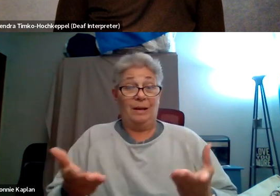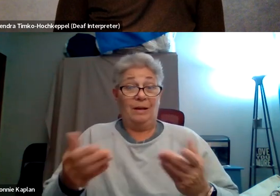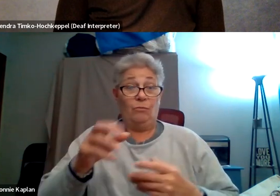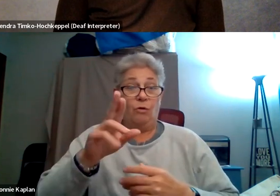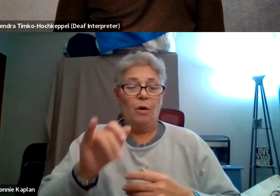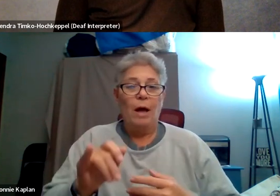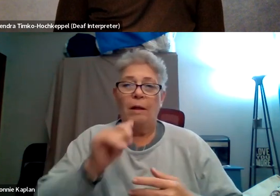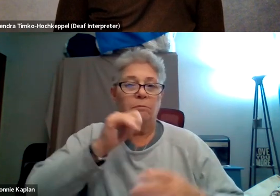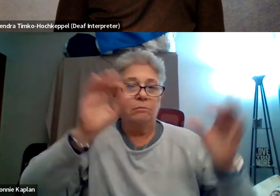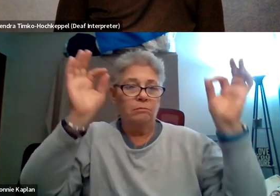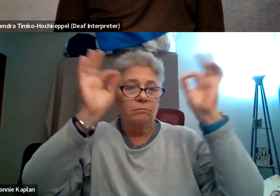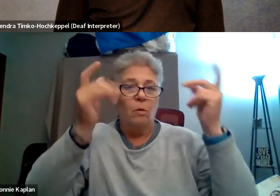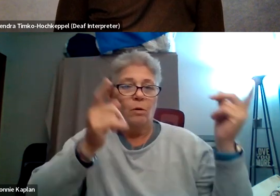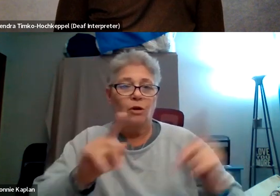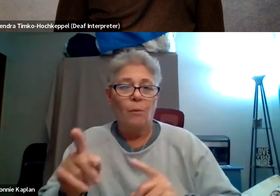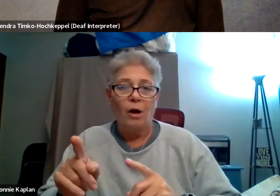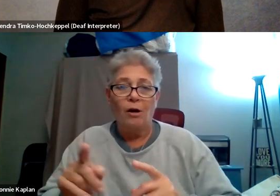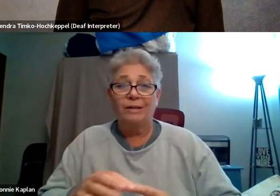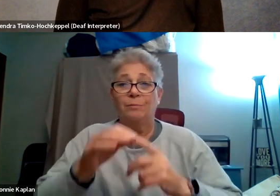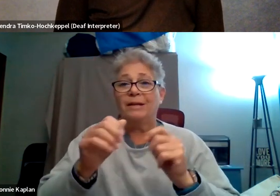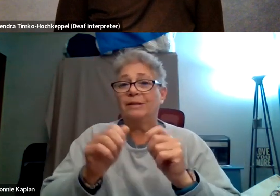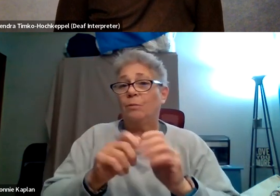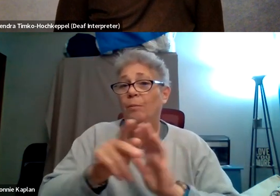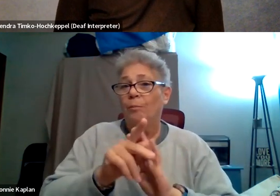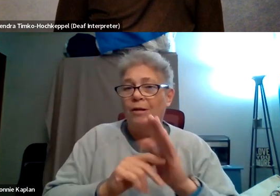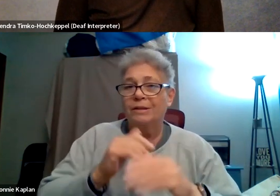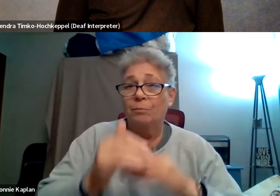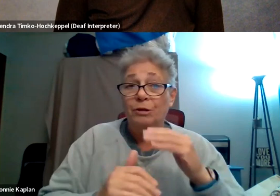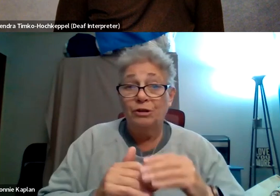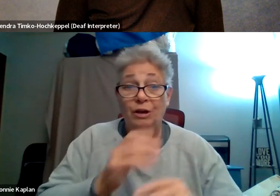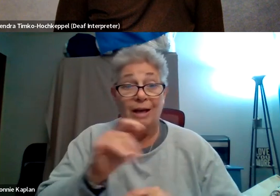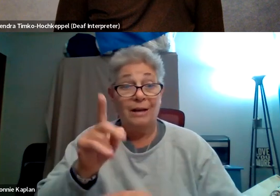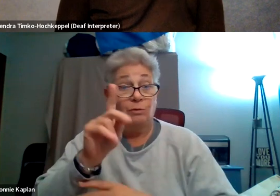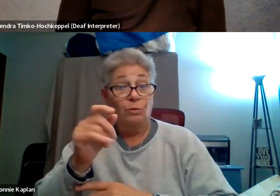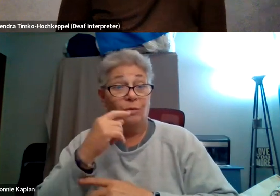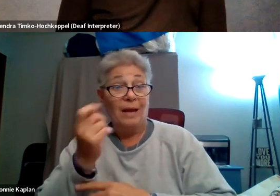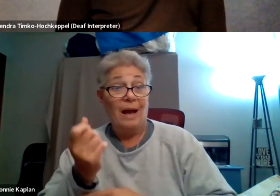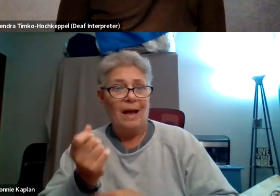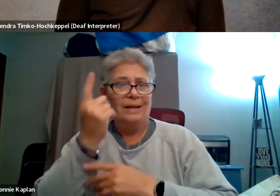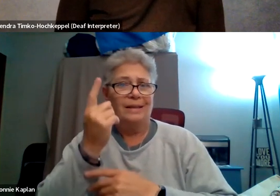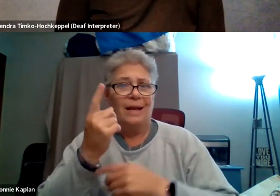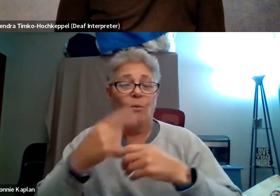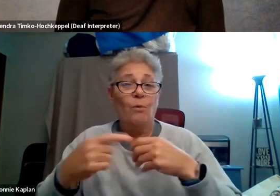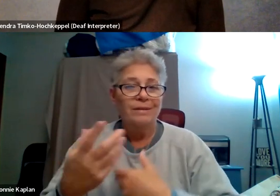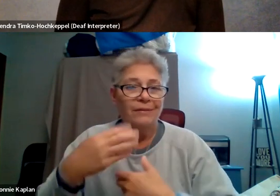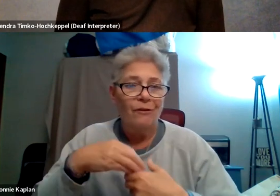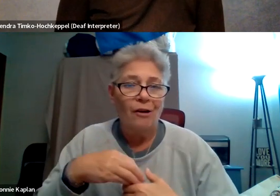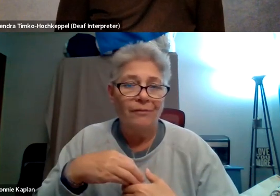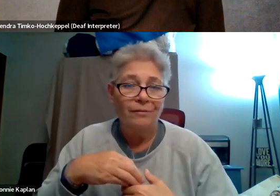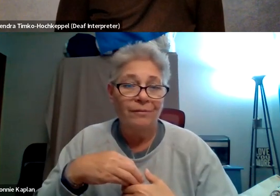the community here in Rhode Island is so unaware as to what's happening in regards to policy and procedures. And do they actually understand